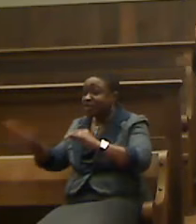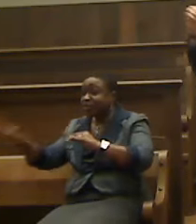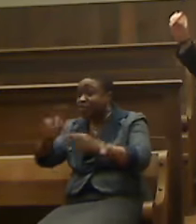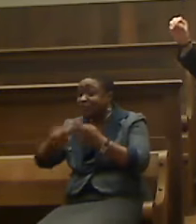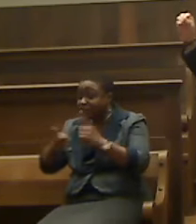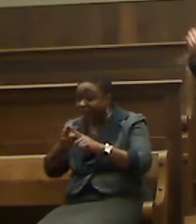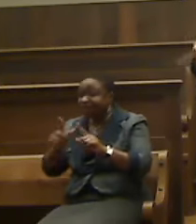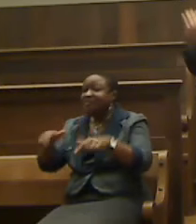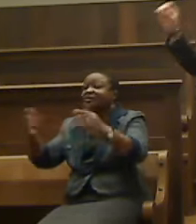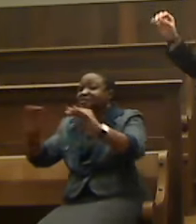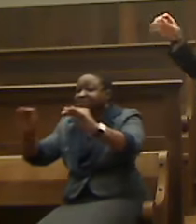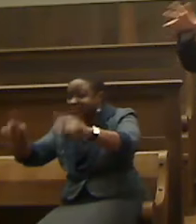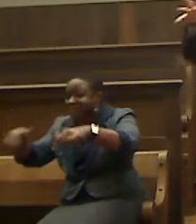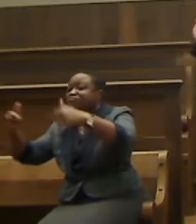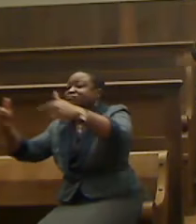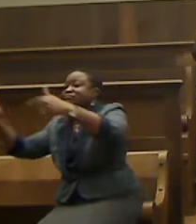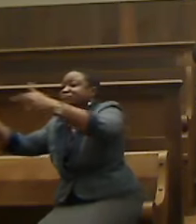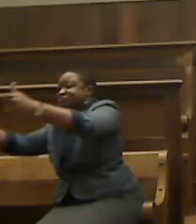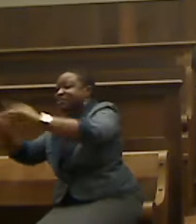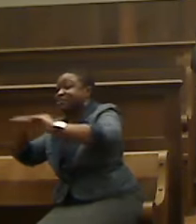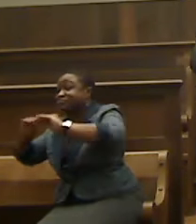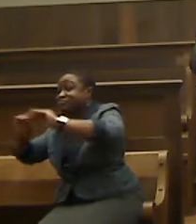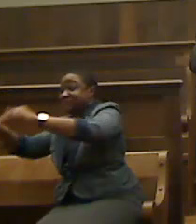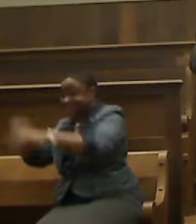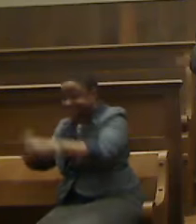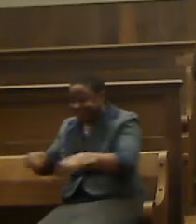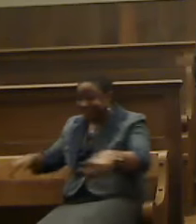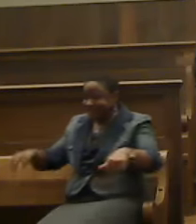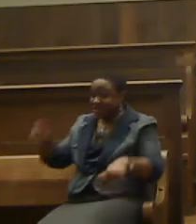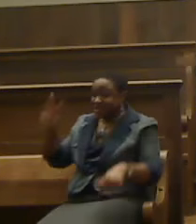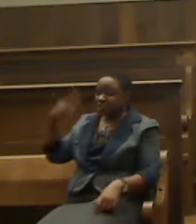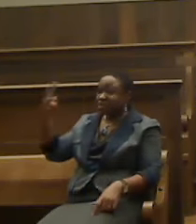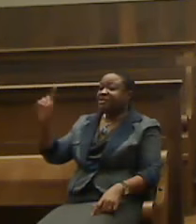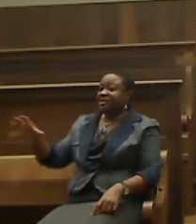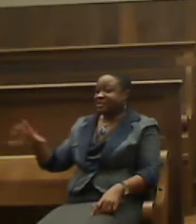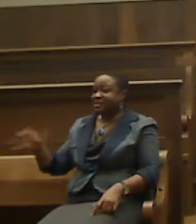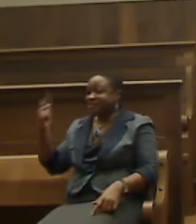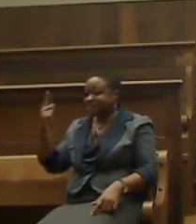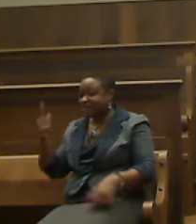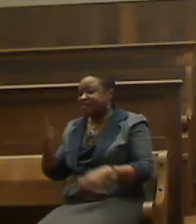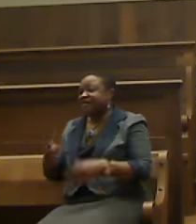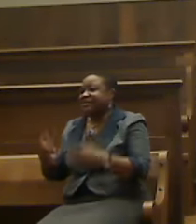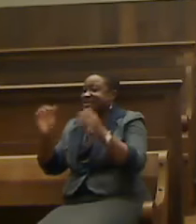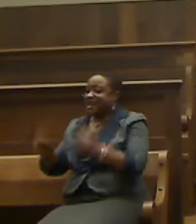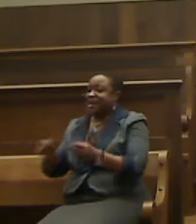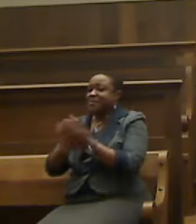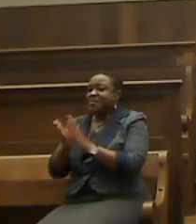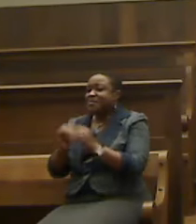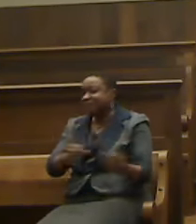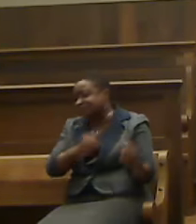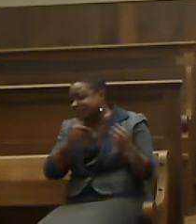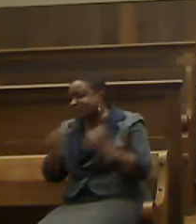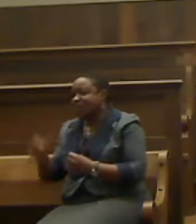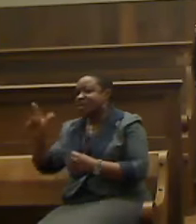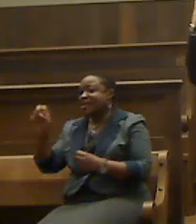educate their friends who will educate their friends in Washington, the leverage is unprecedented because you may